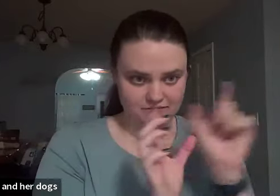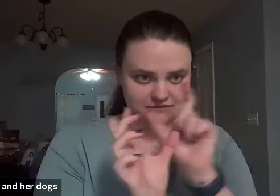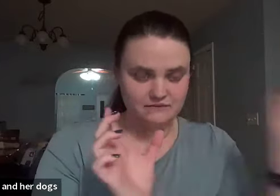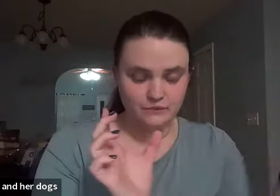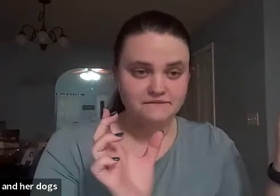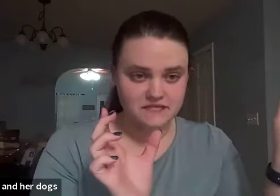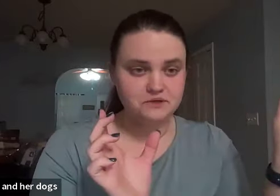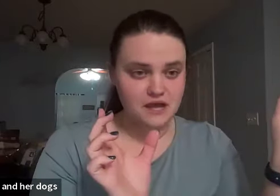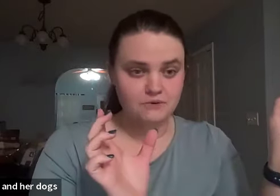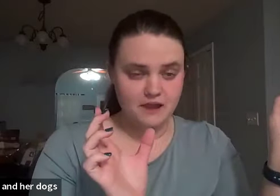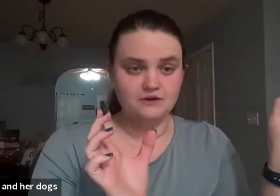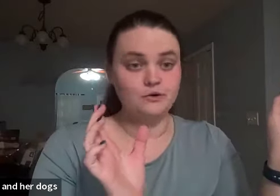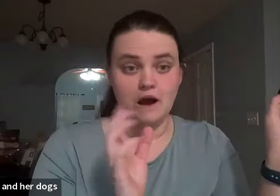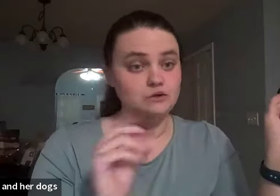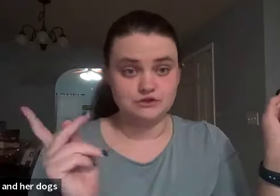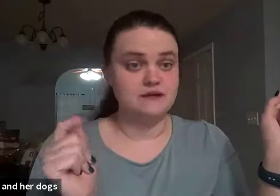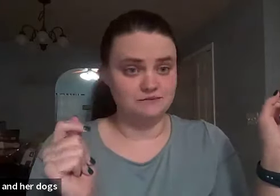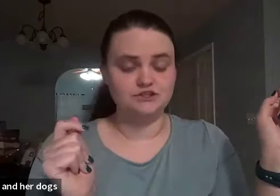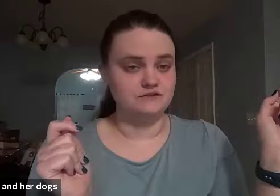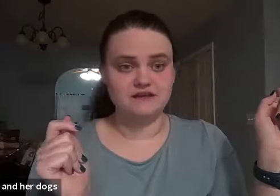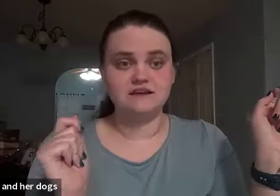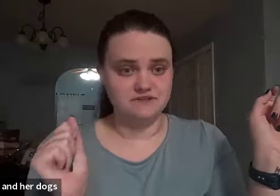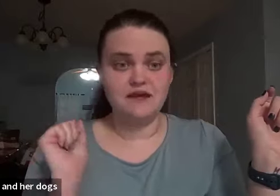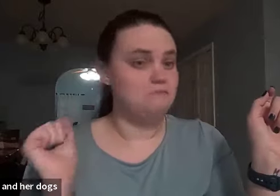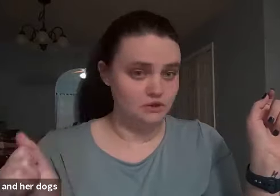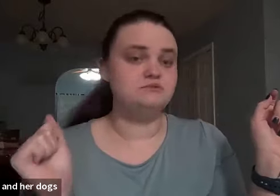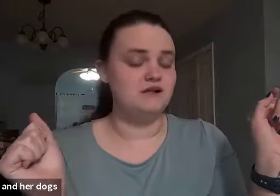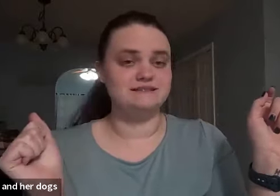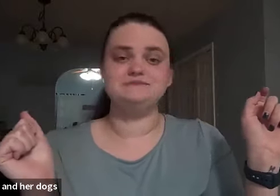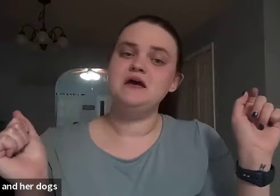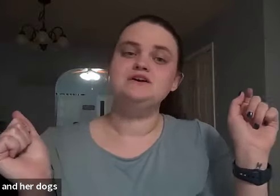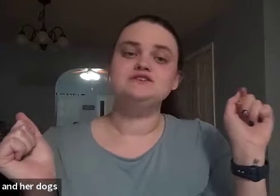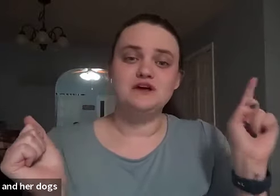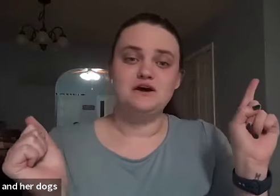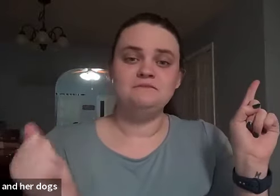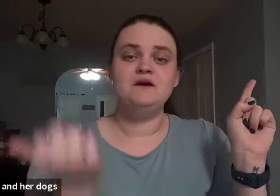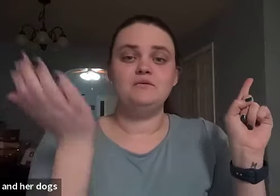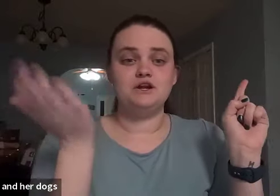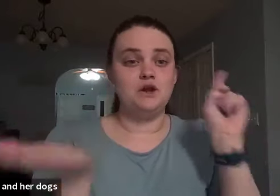1,234. We have to keep a number pattern or I will lose my numbers so fast. I've done that in multiple classes. So we're gonna